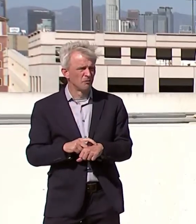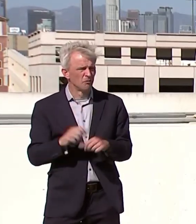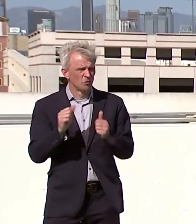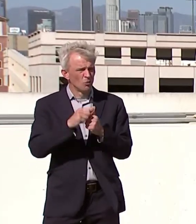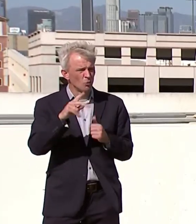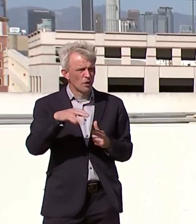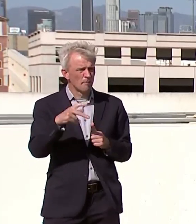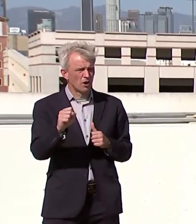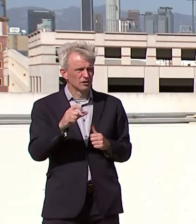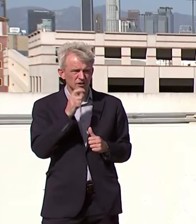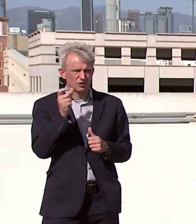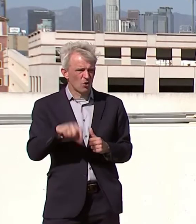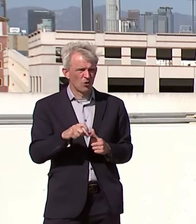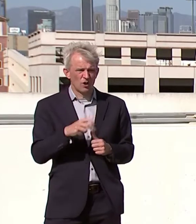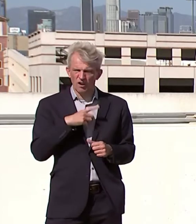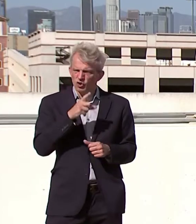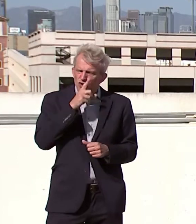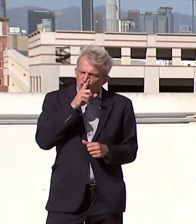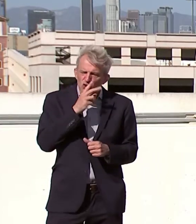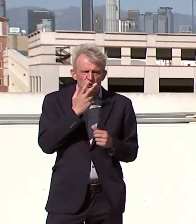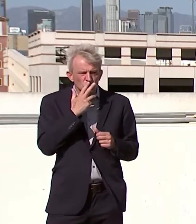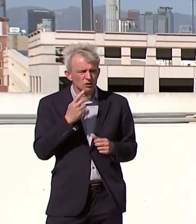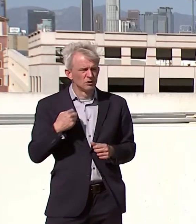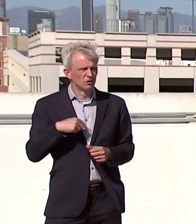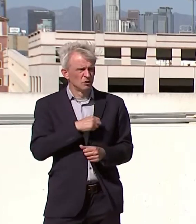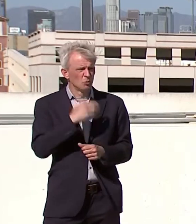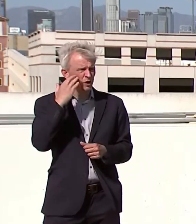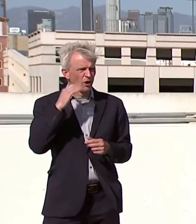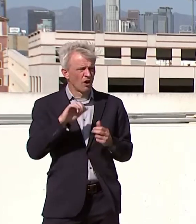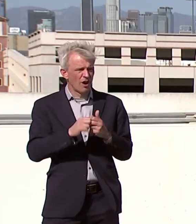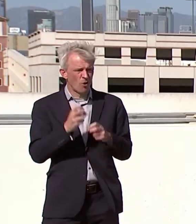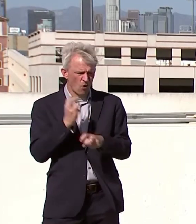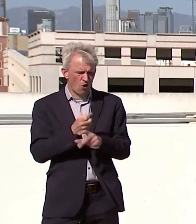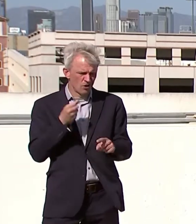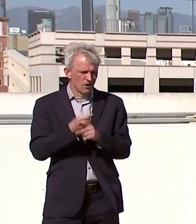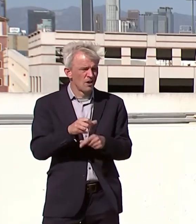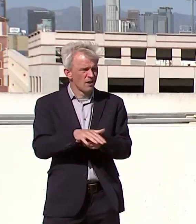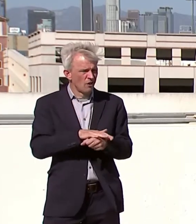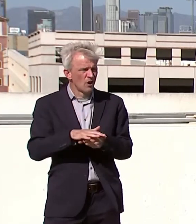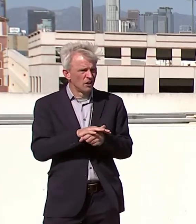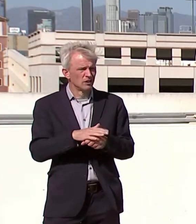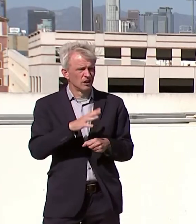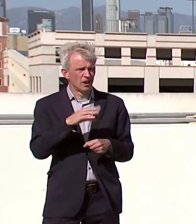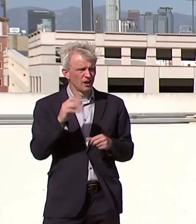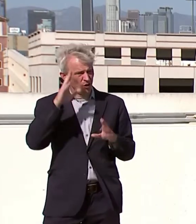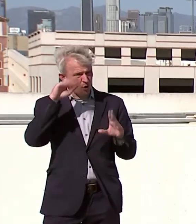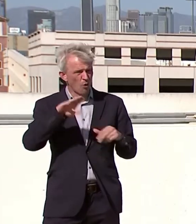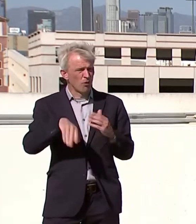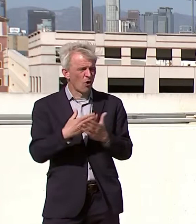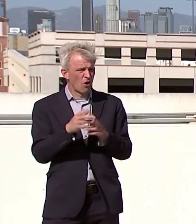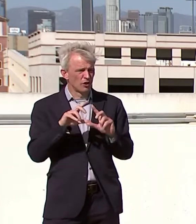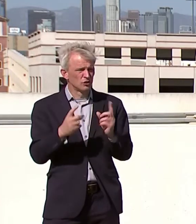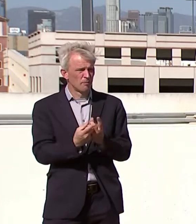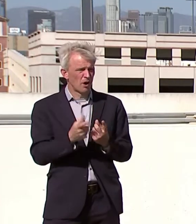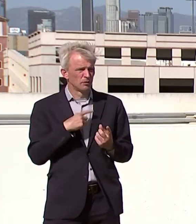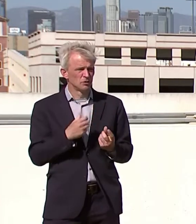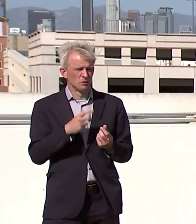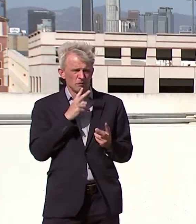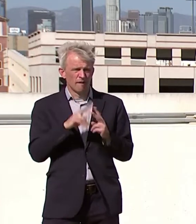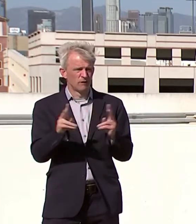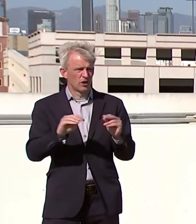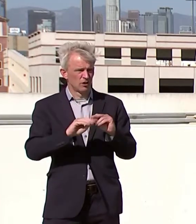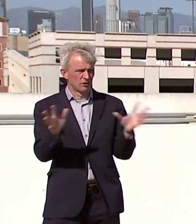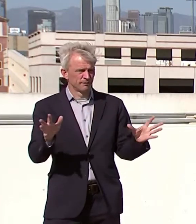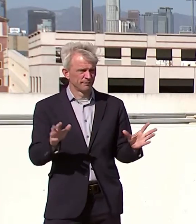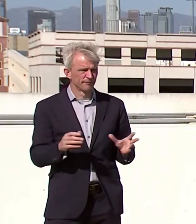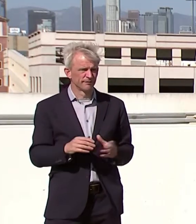don't have to shroud anything in secrecy, know how hard hit the park has been, and I do hope that all the departments will share very transparently the work that's being done. Mm-hmm. Okay, a couple questions